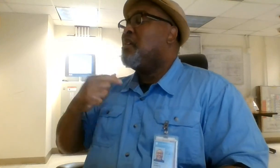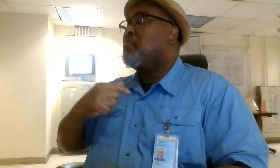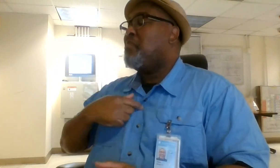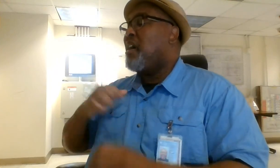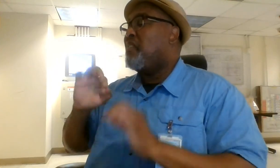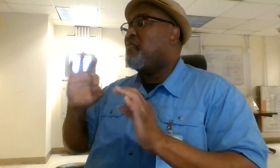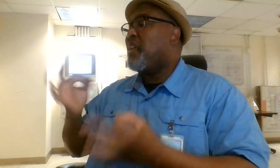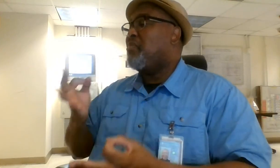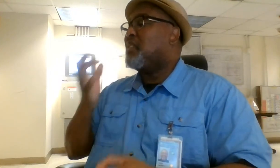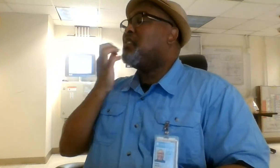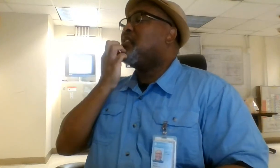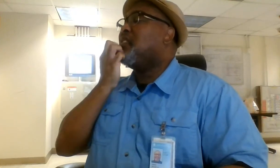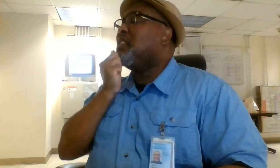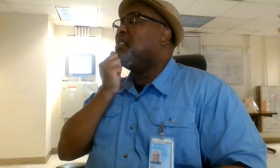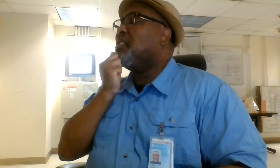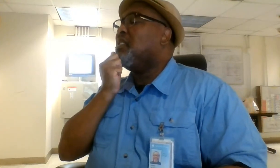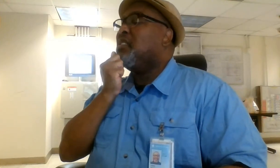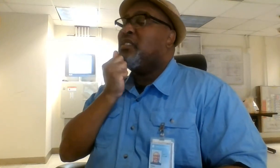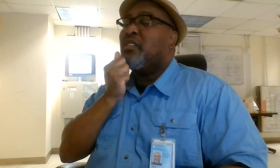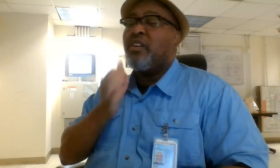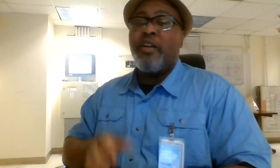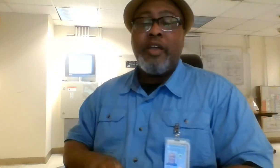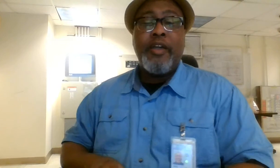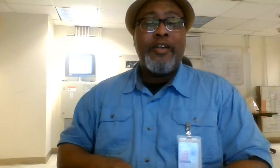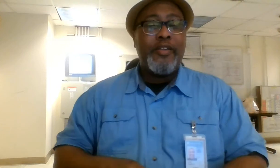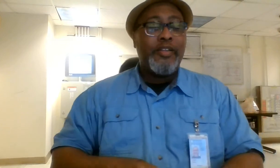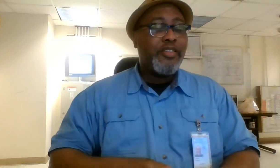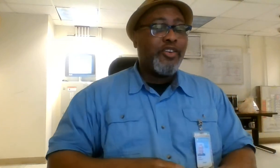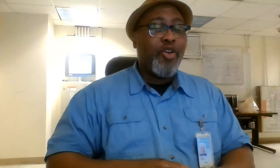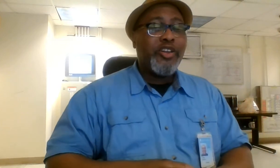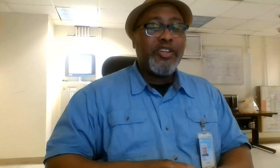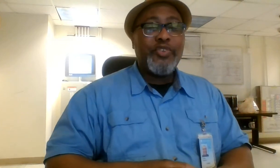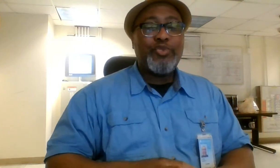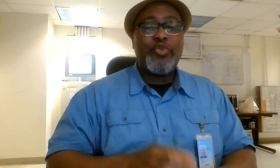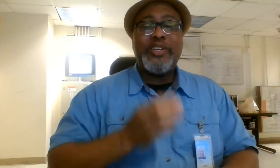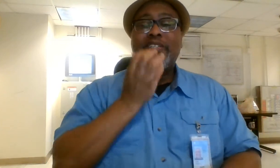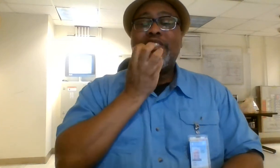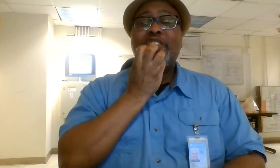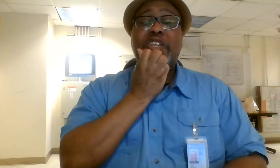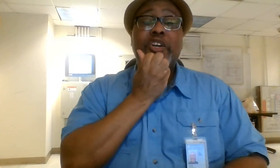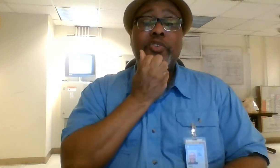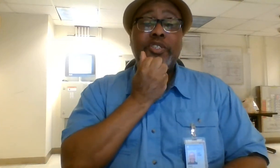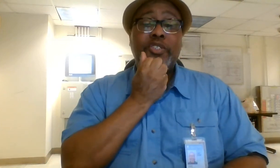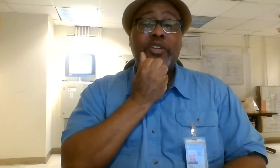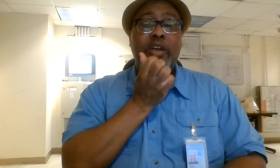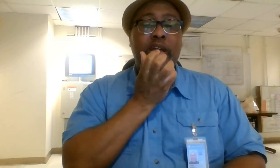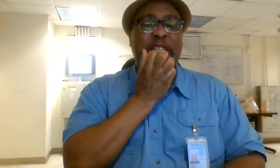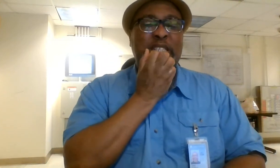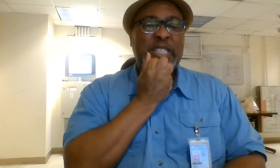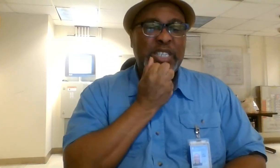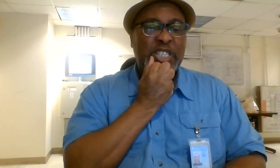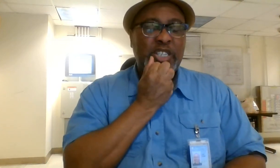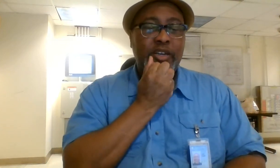My family. Stingy. The only difference between cherish and stingy